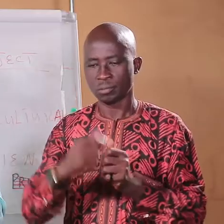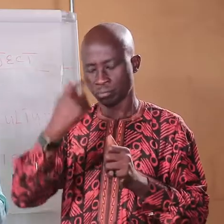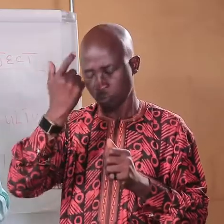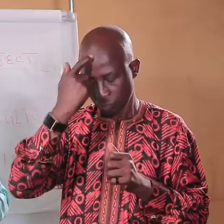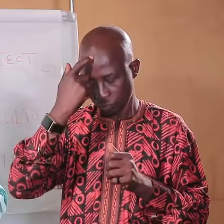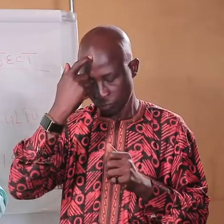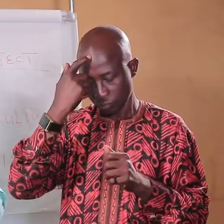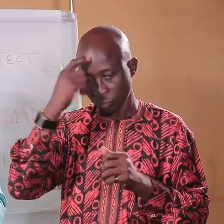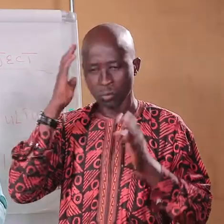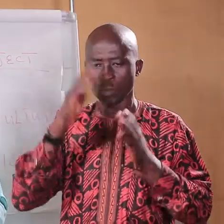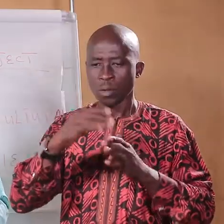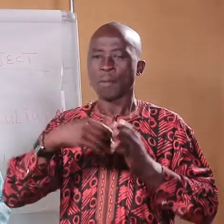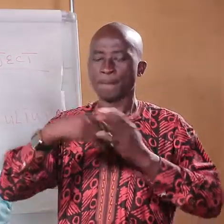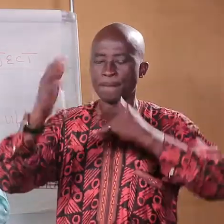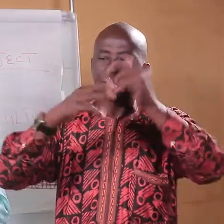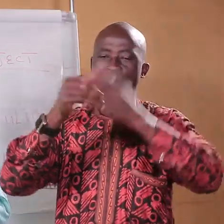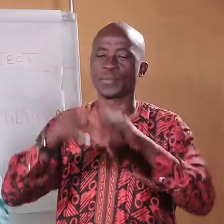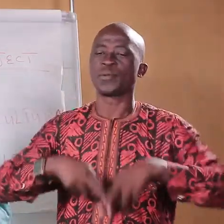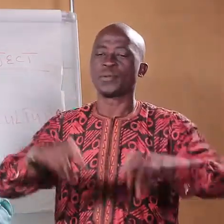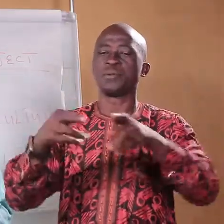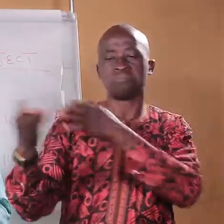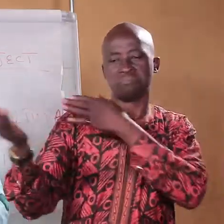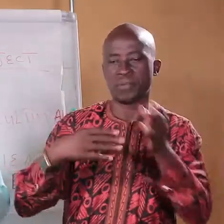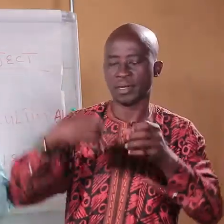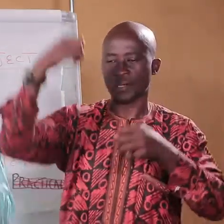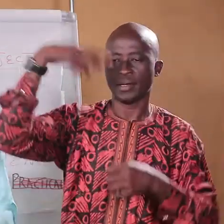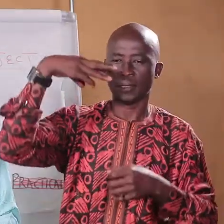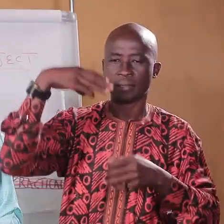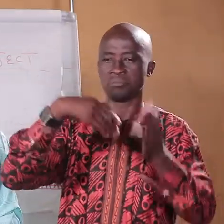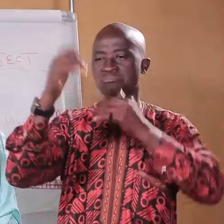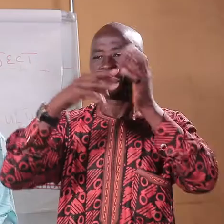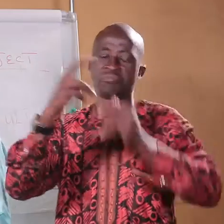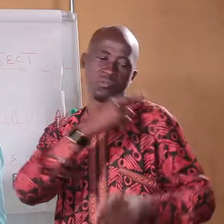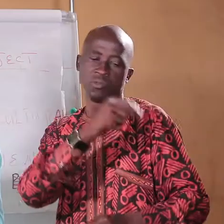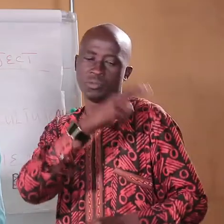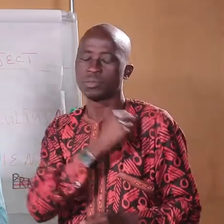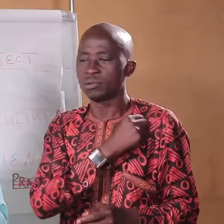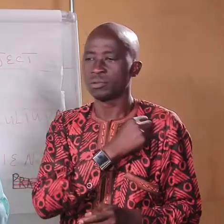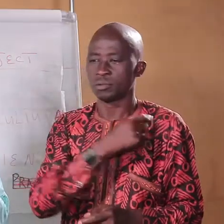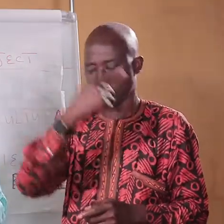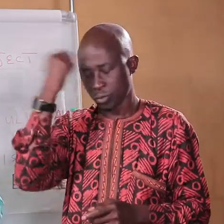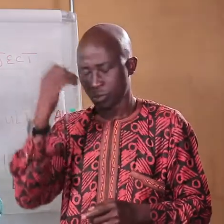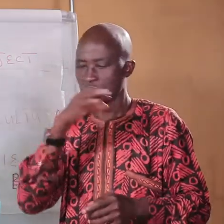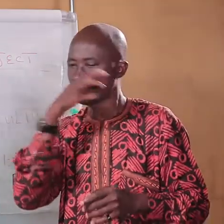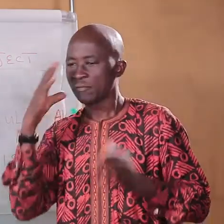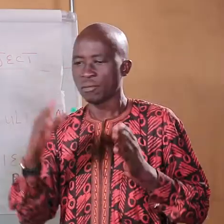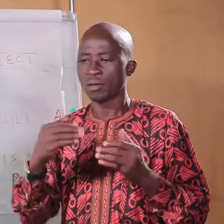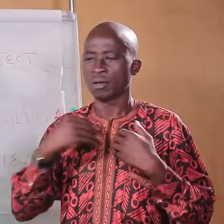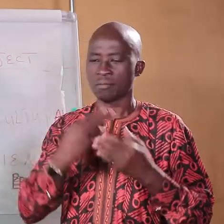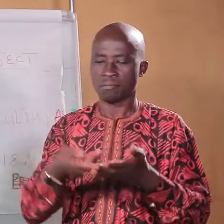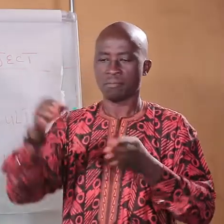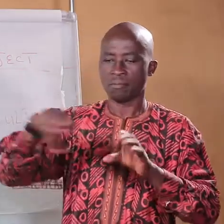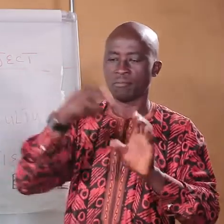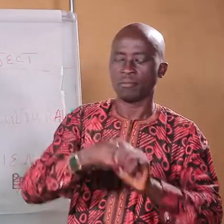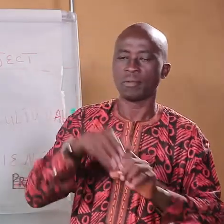will start constructing roads, bringing electricity, building hospitals, because the farmers have been